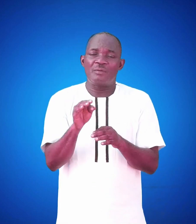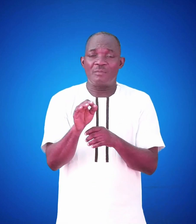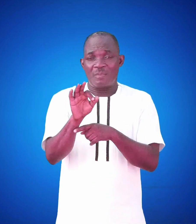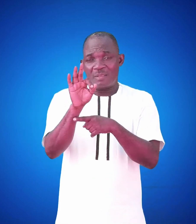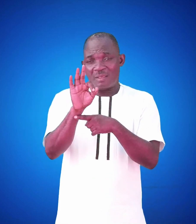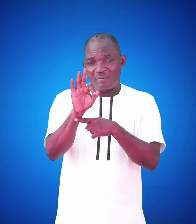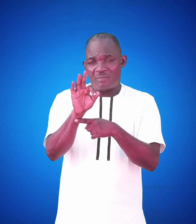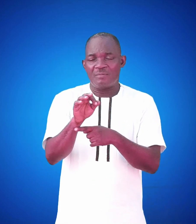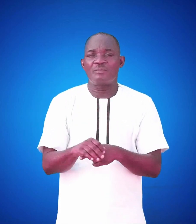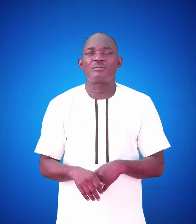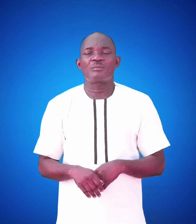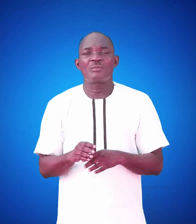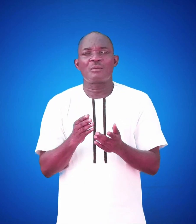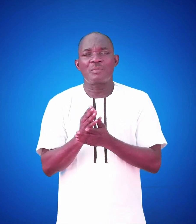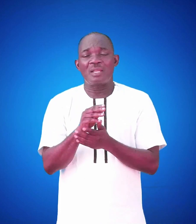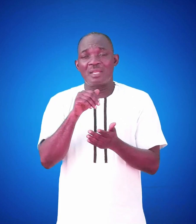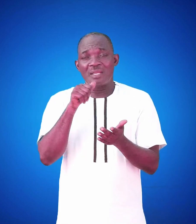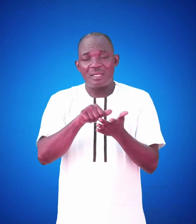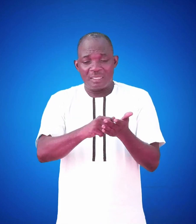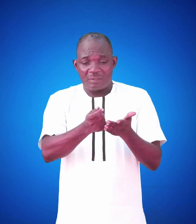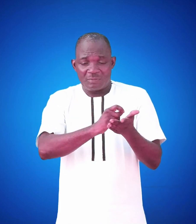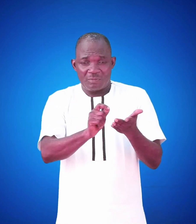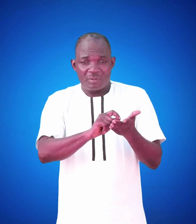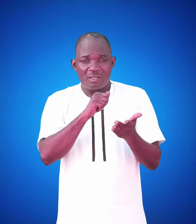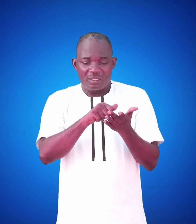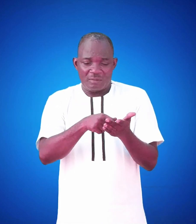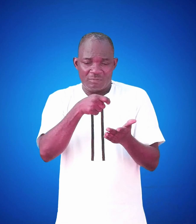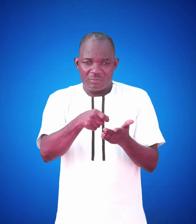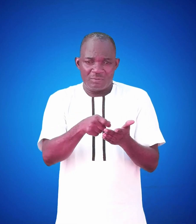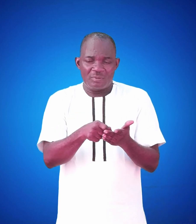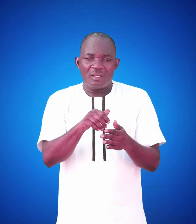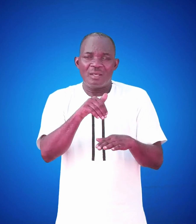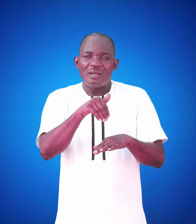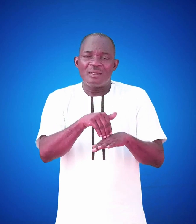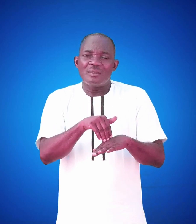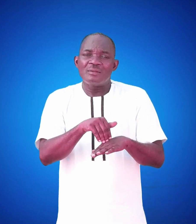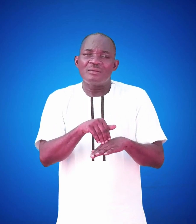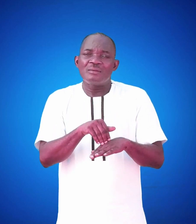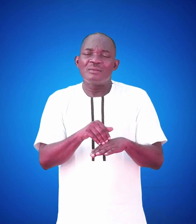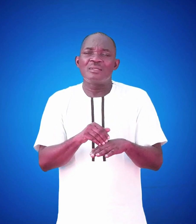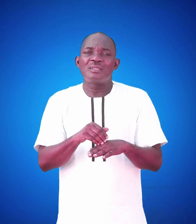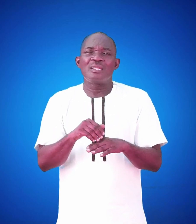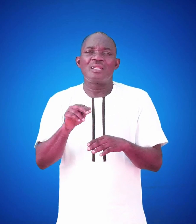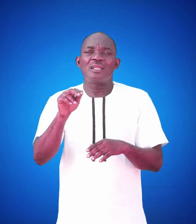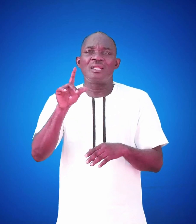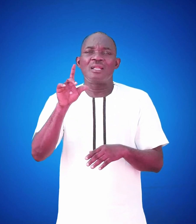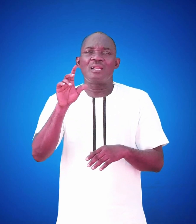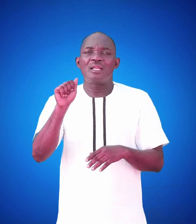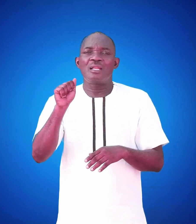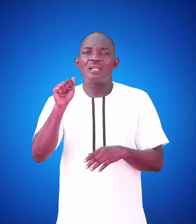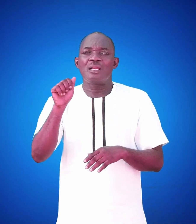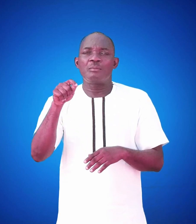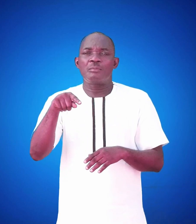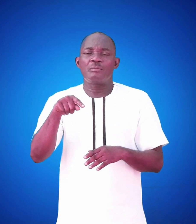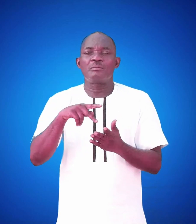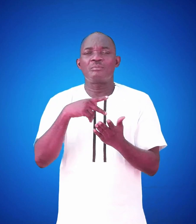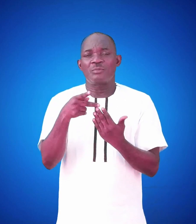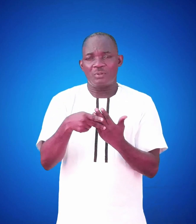F. By writing to us at the LEAP Programme,